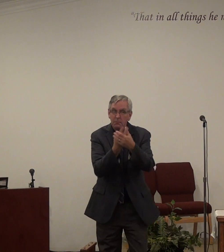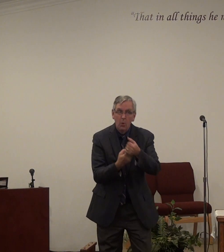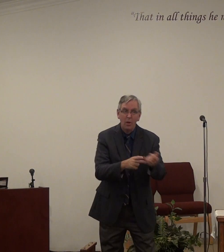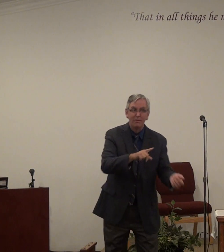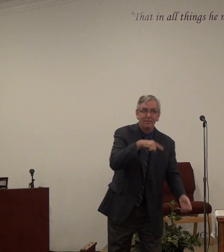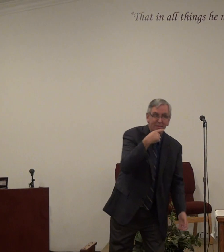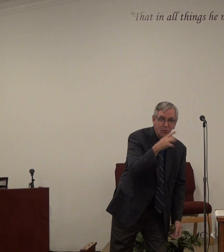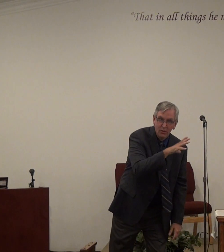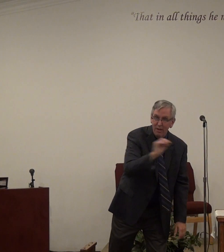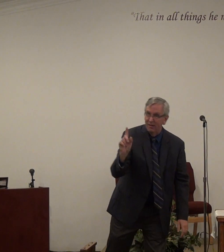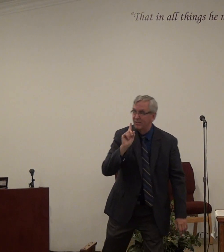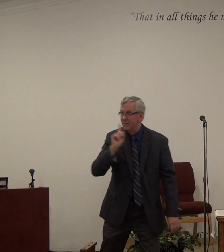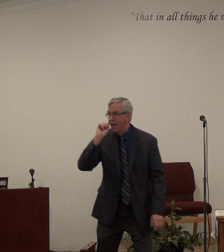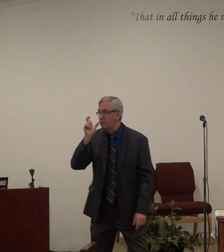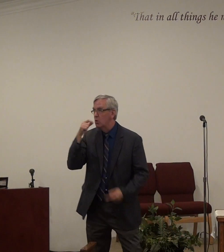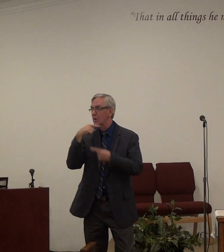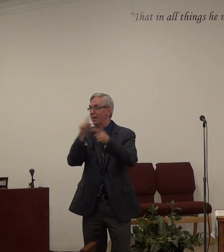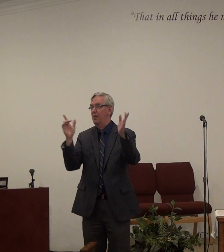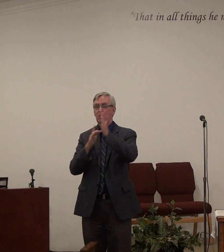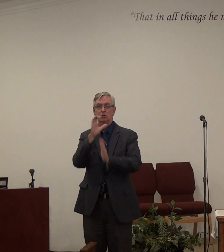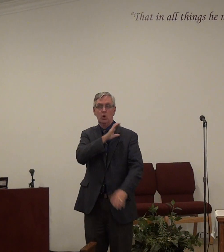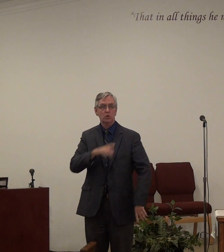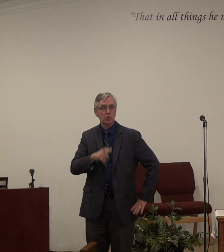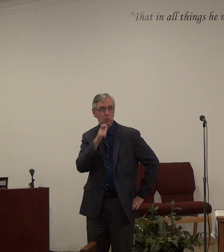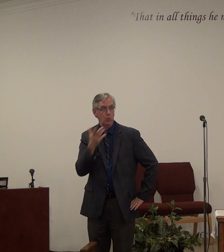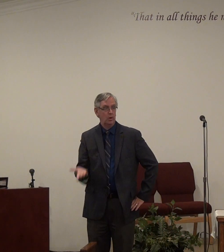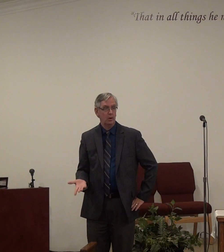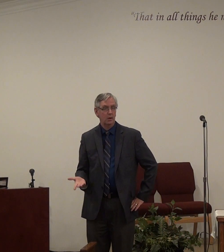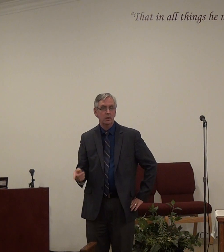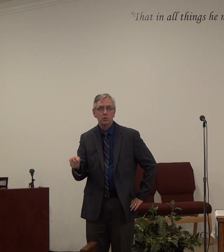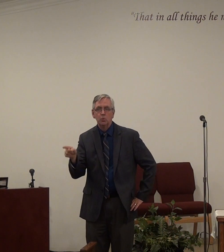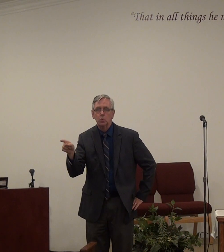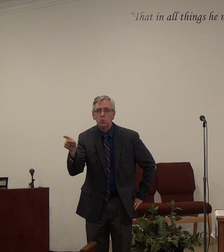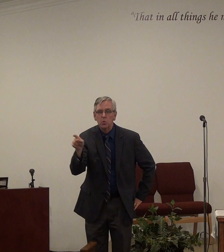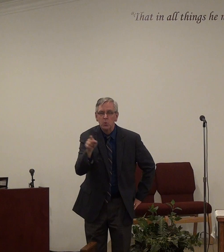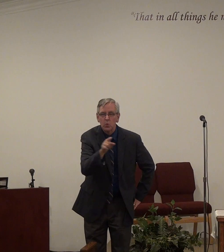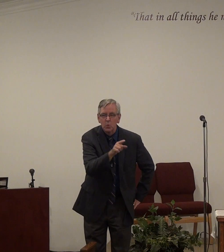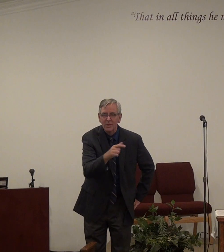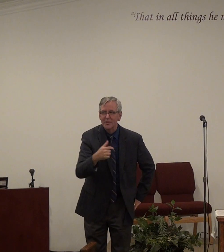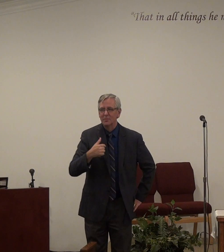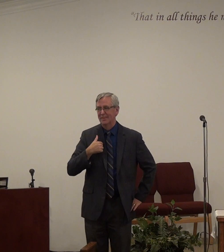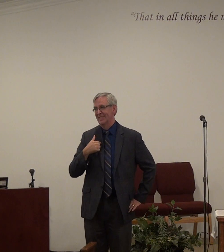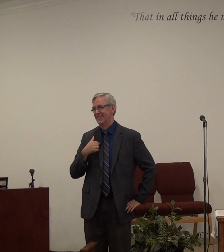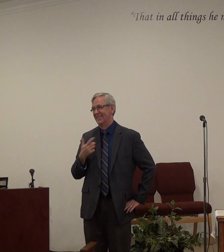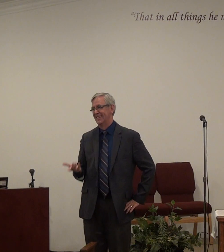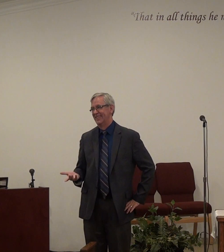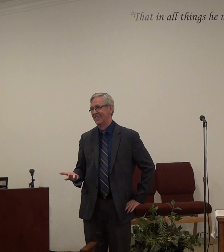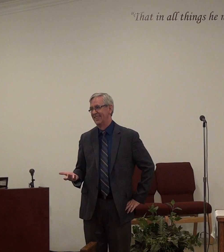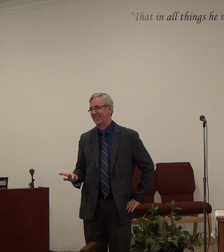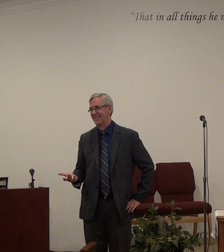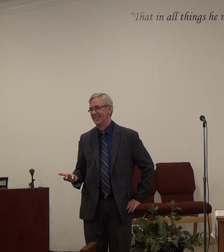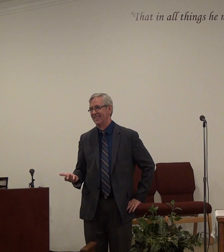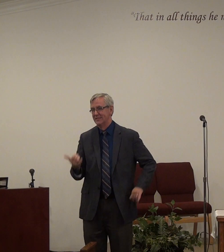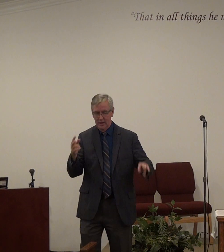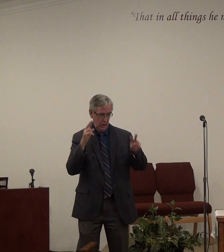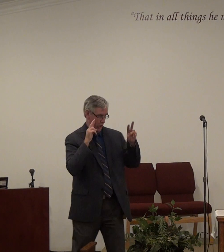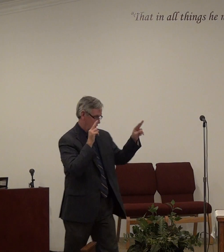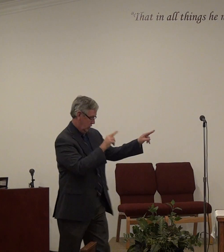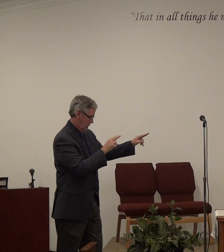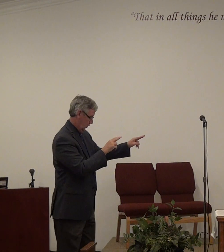the gospel to the world? Who's going to tell the deaf and who's going to tell the hearing? It needs to be you and I. So